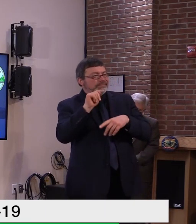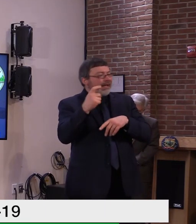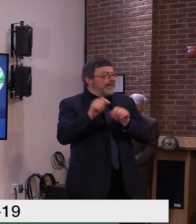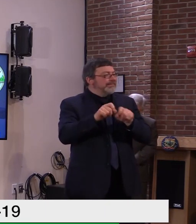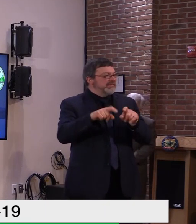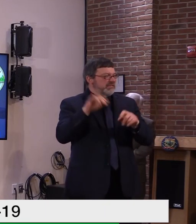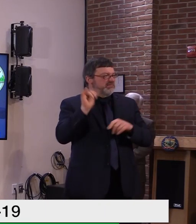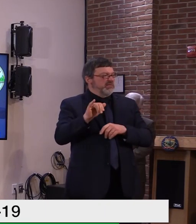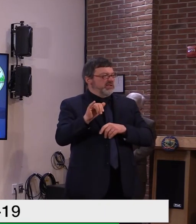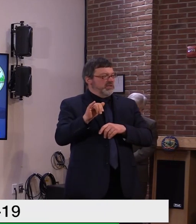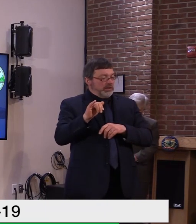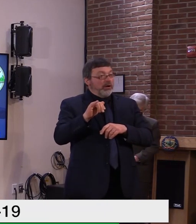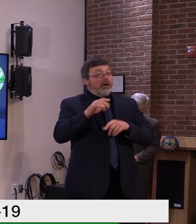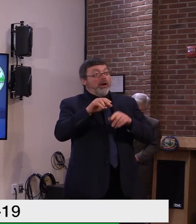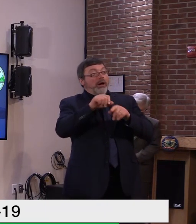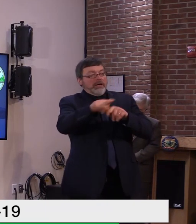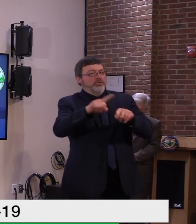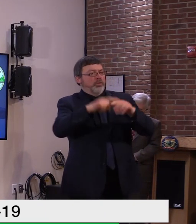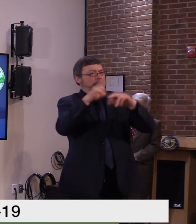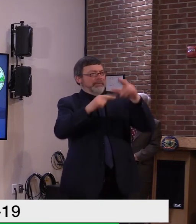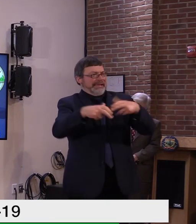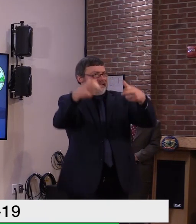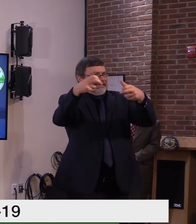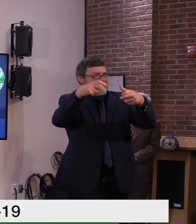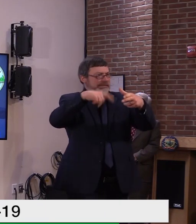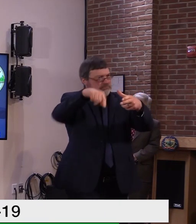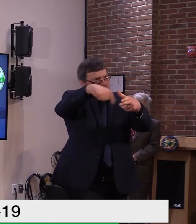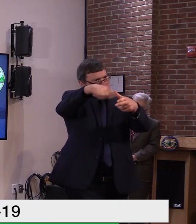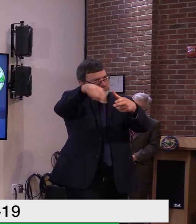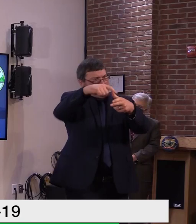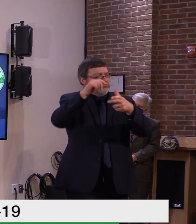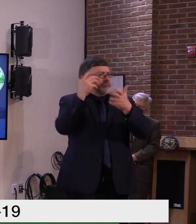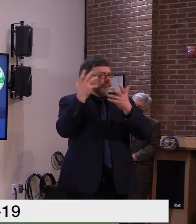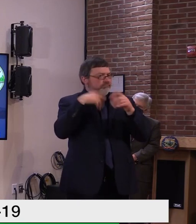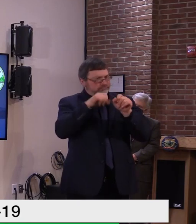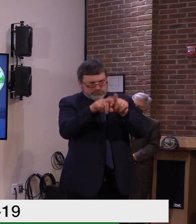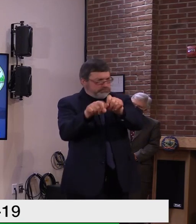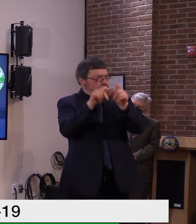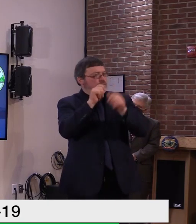and a prioritization scheme within that group. So,